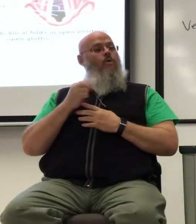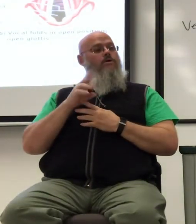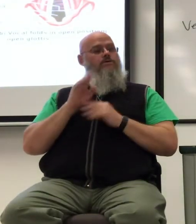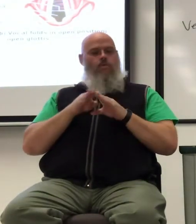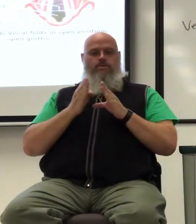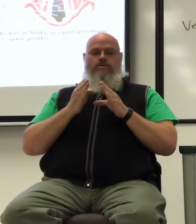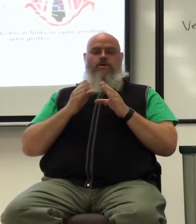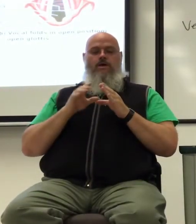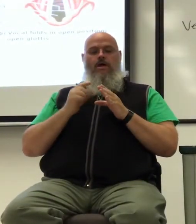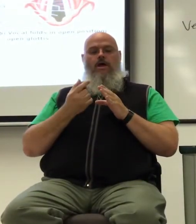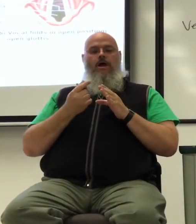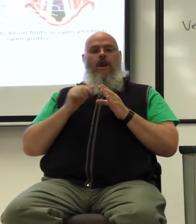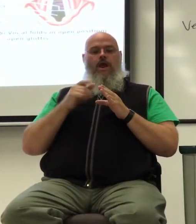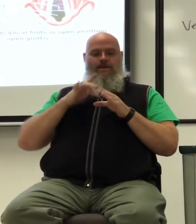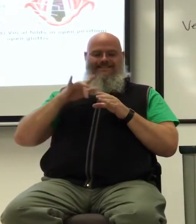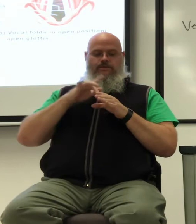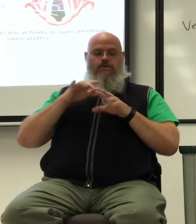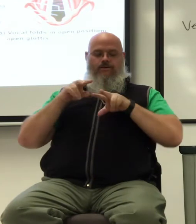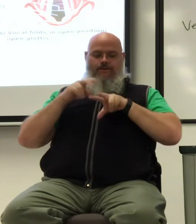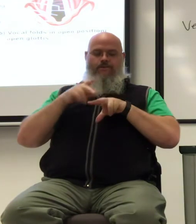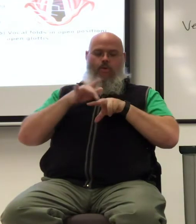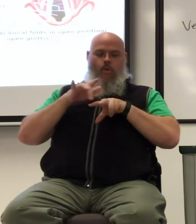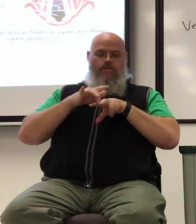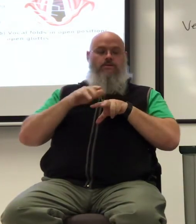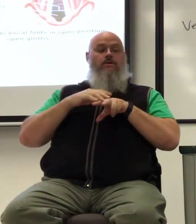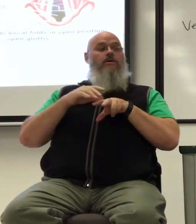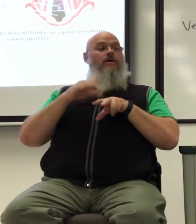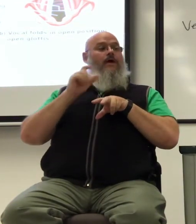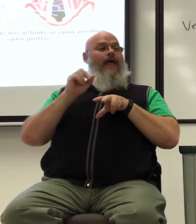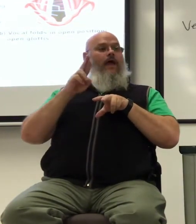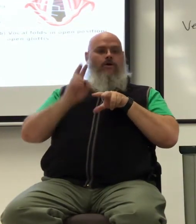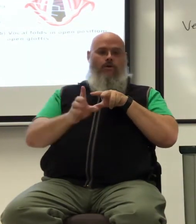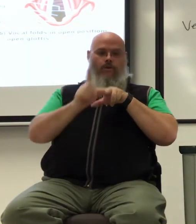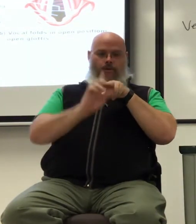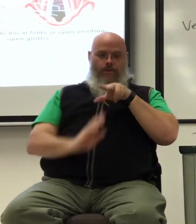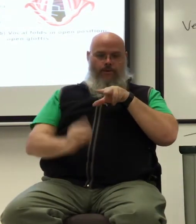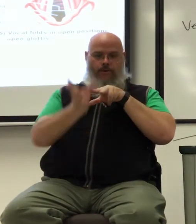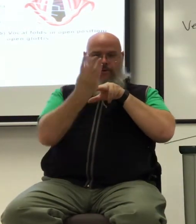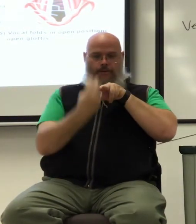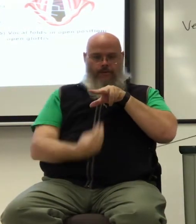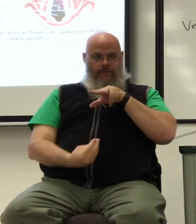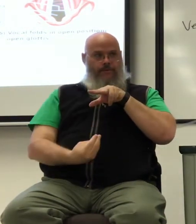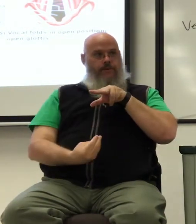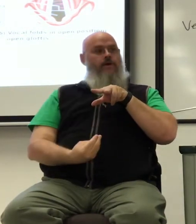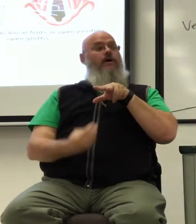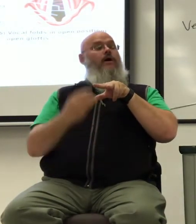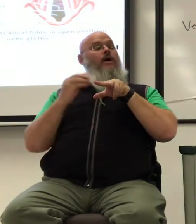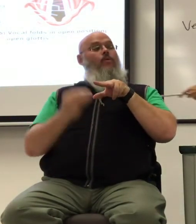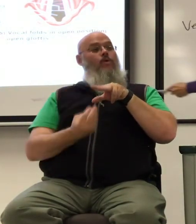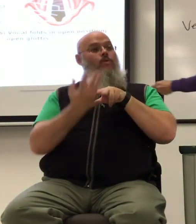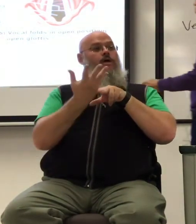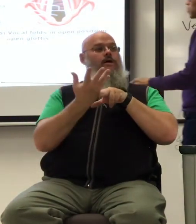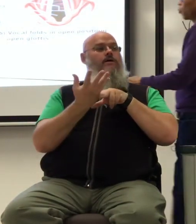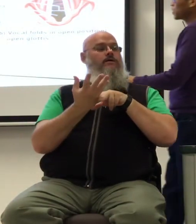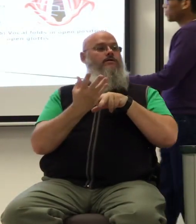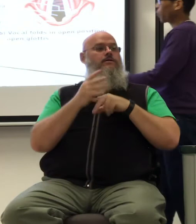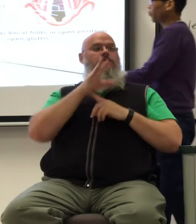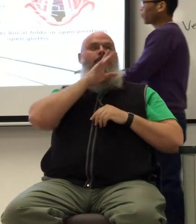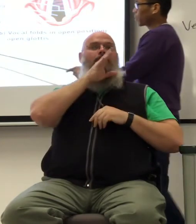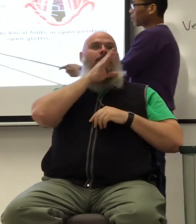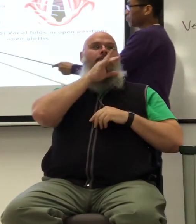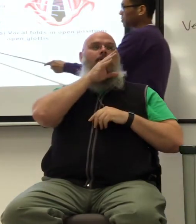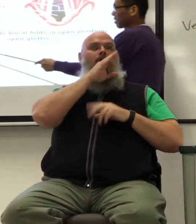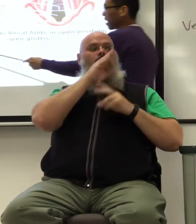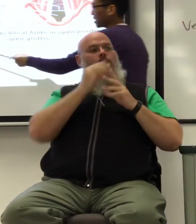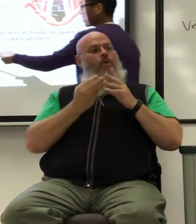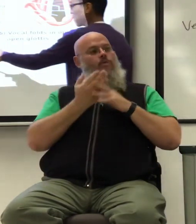got the glottis open, the air rushes in. And then when you speak, air is forced to whistle through